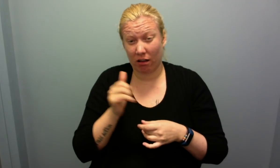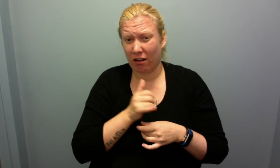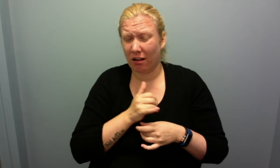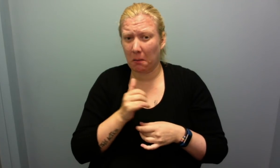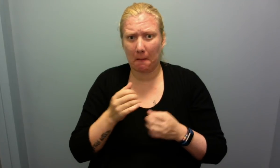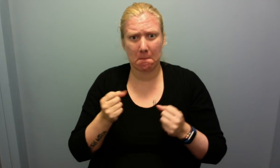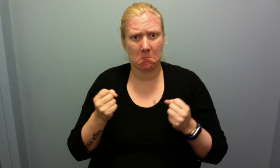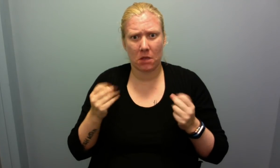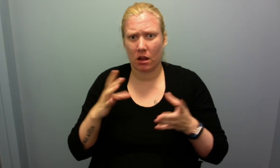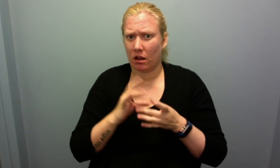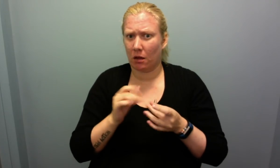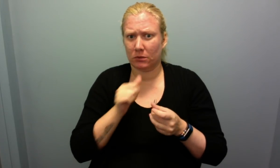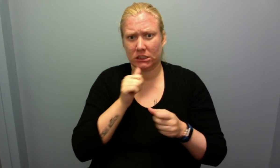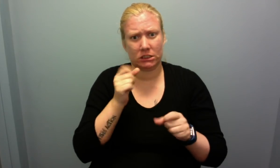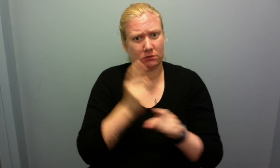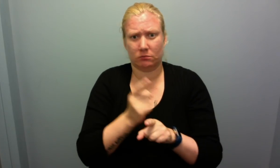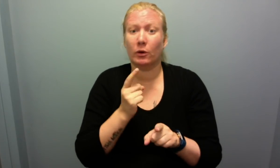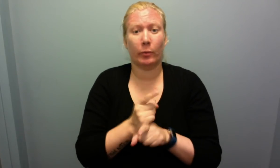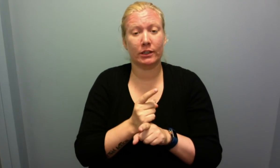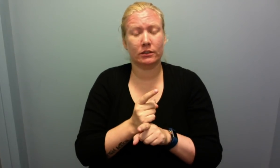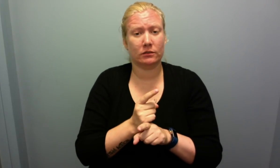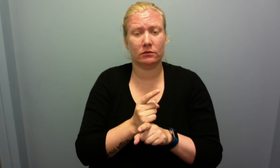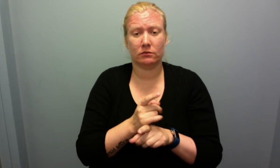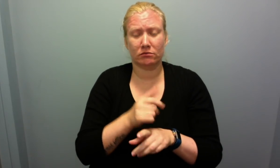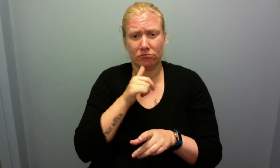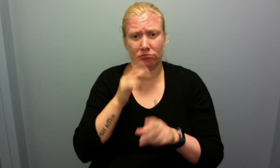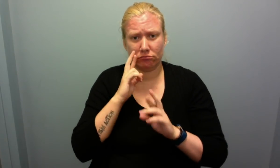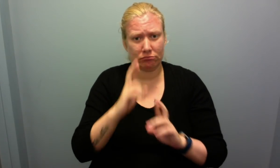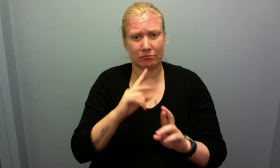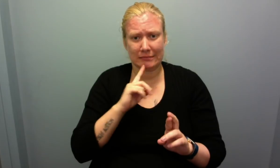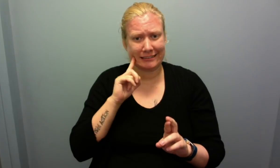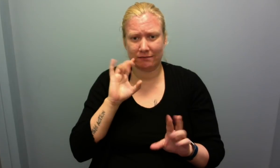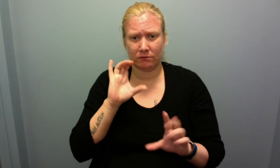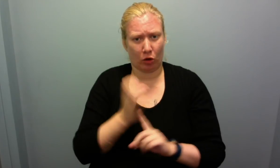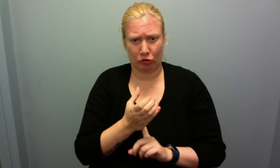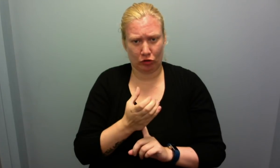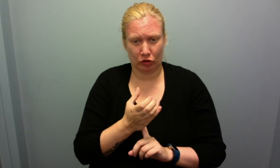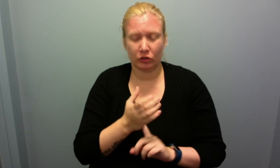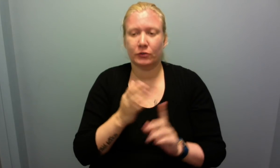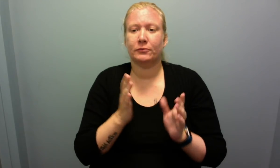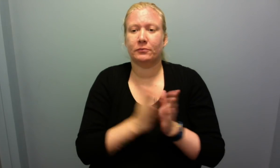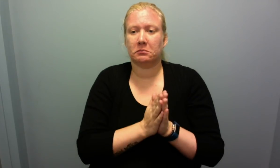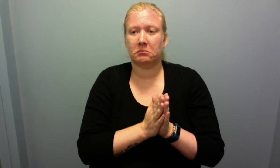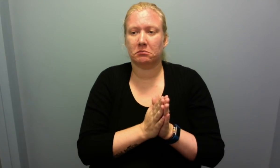And the conversation just went on and on and on, and really it kind of got out of hand. There was many comments that were